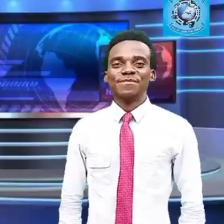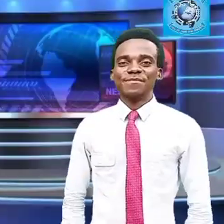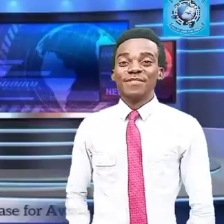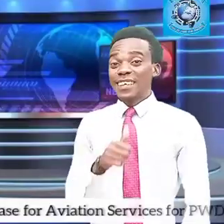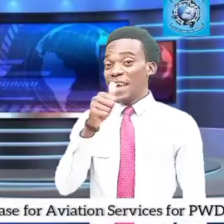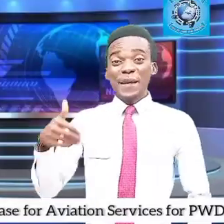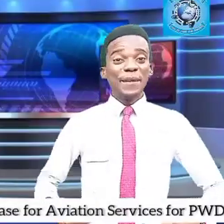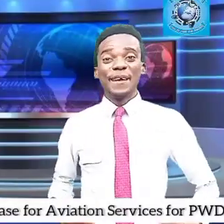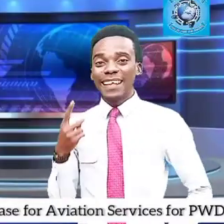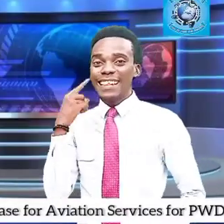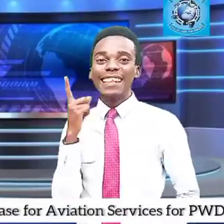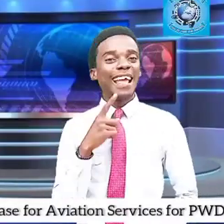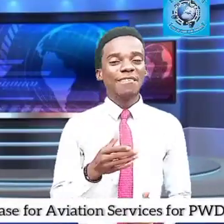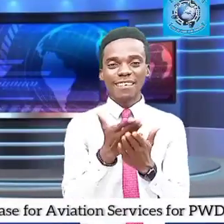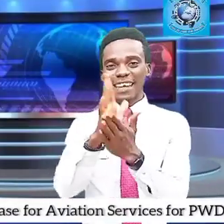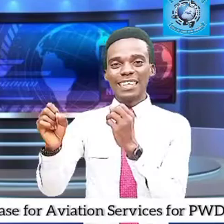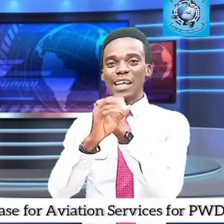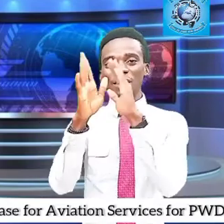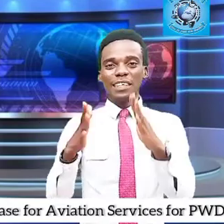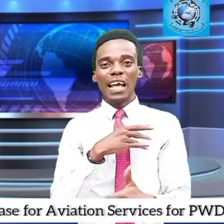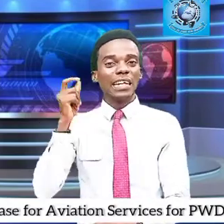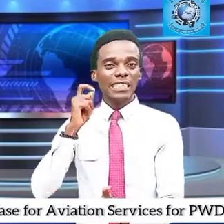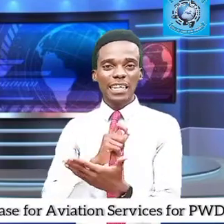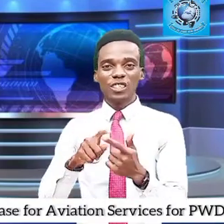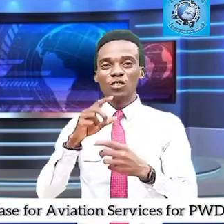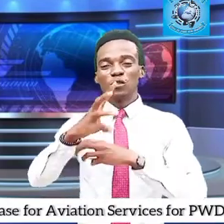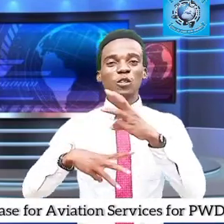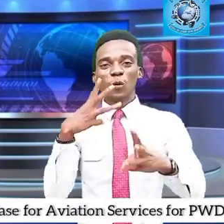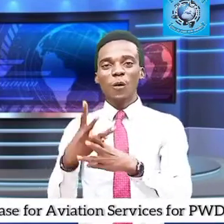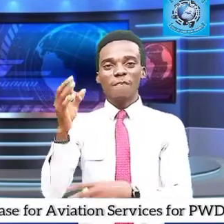A young deaf rights advocate and secretary to the World